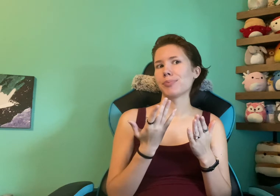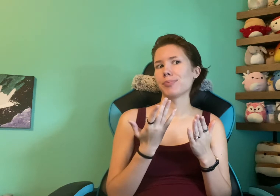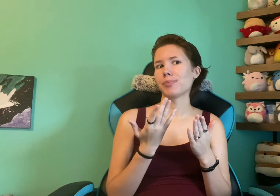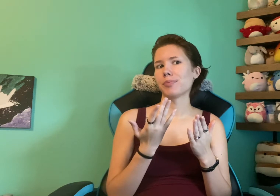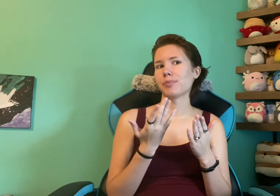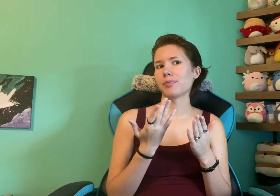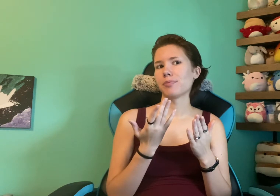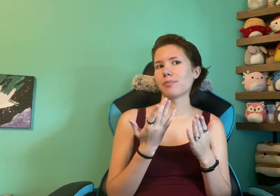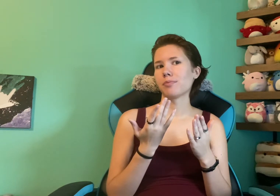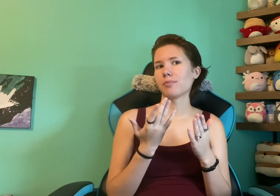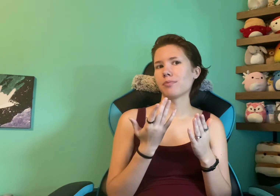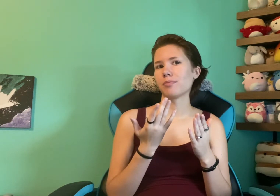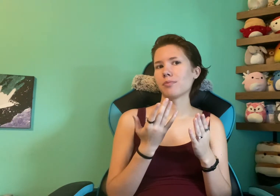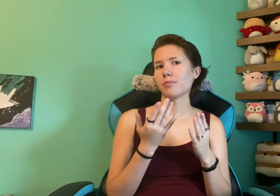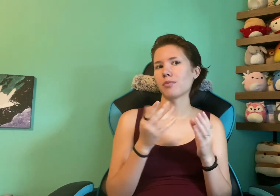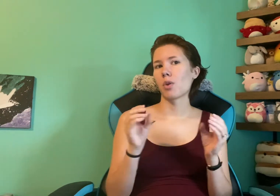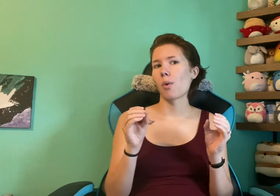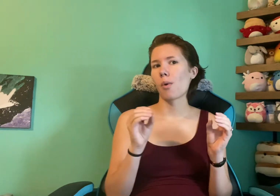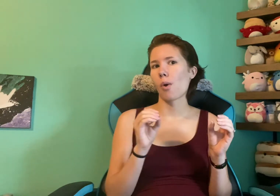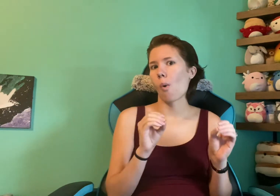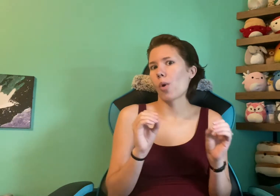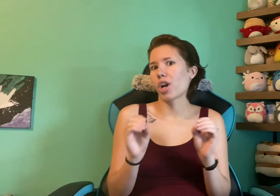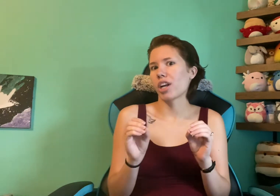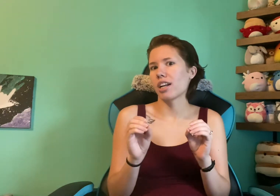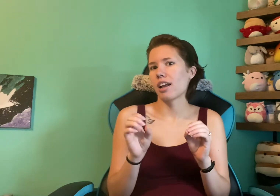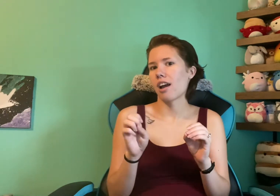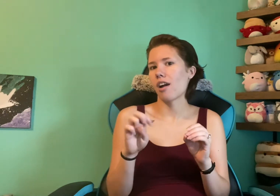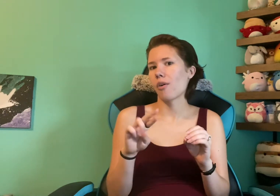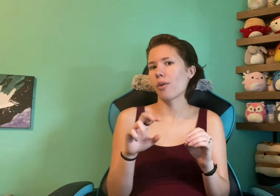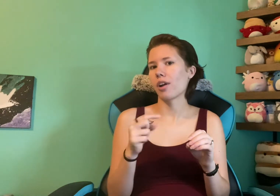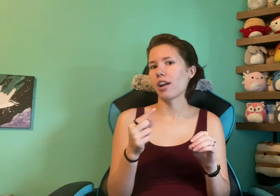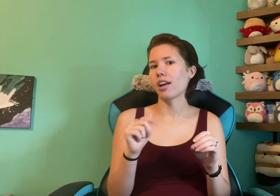that's different from the way it was organized in the reading.